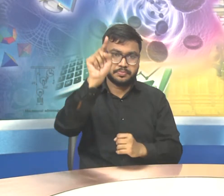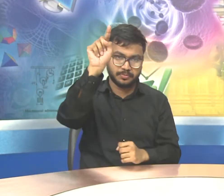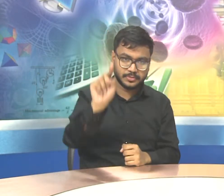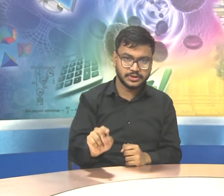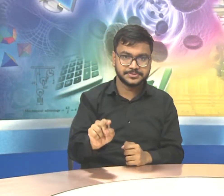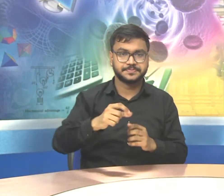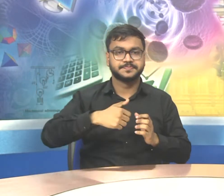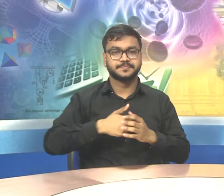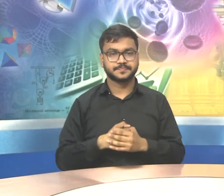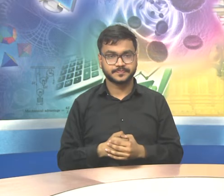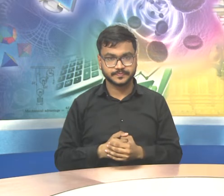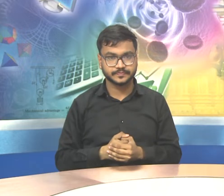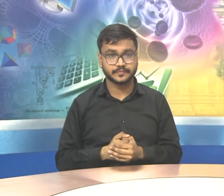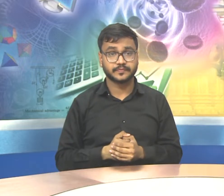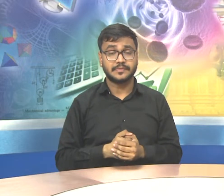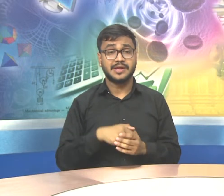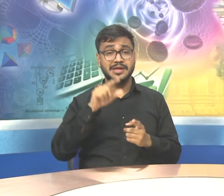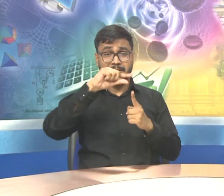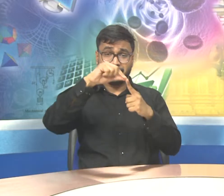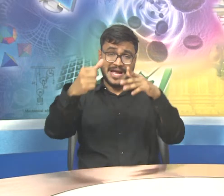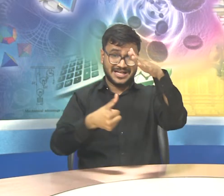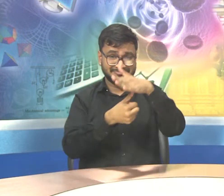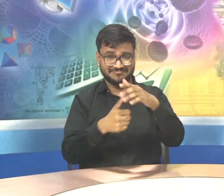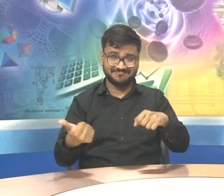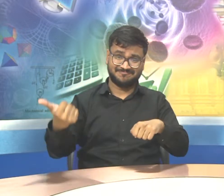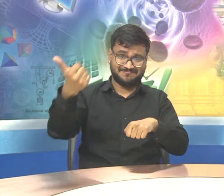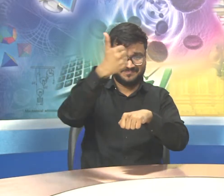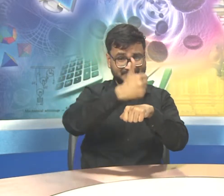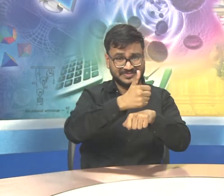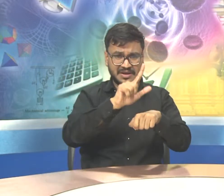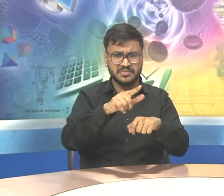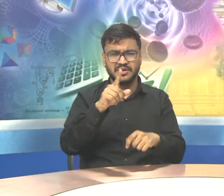Now the topic is removal of president.